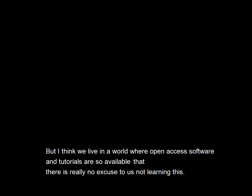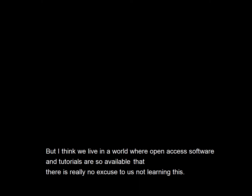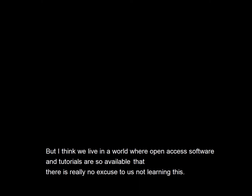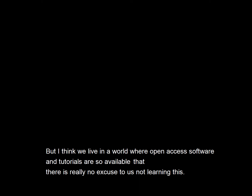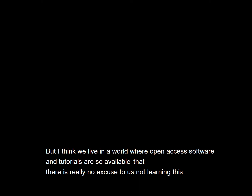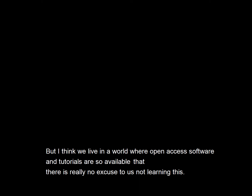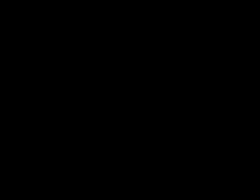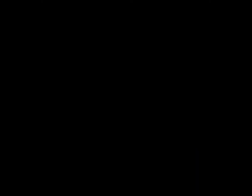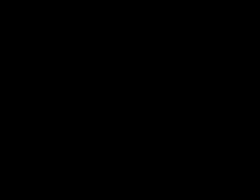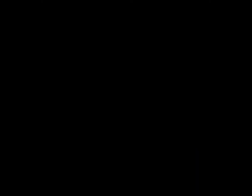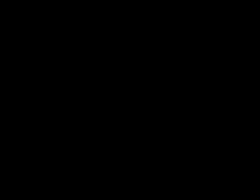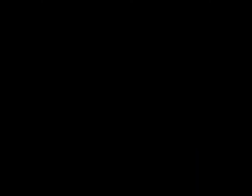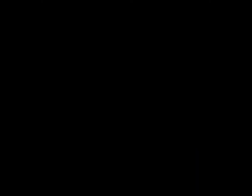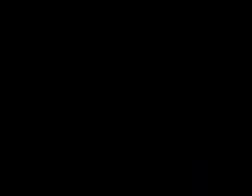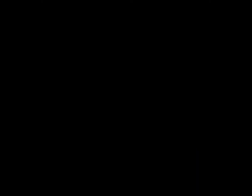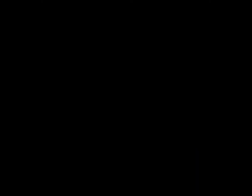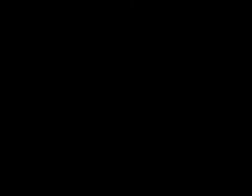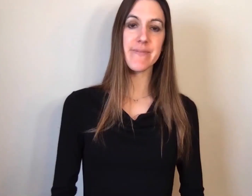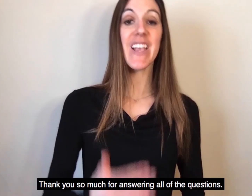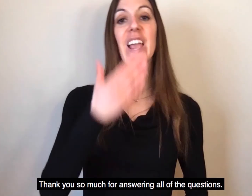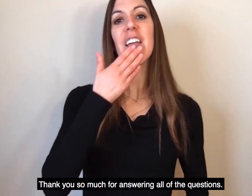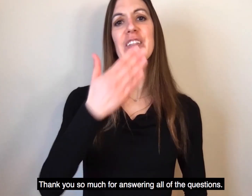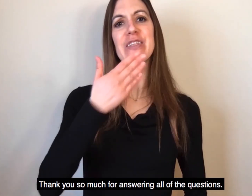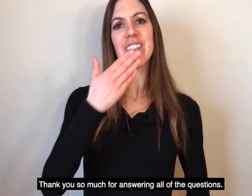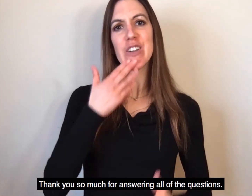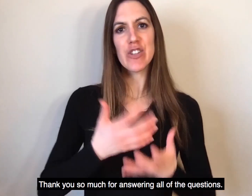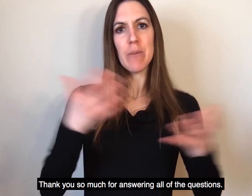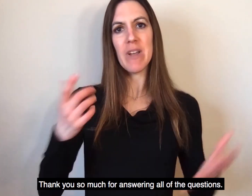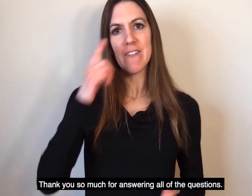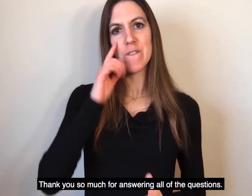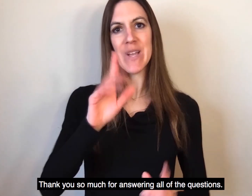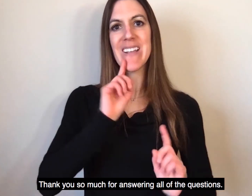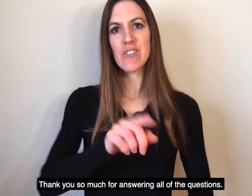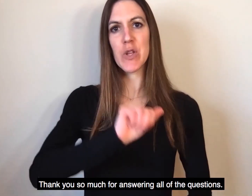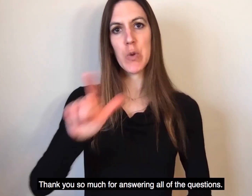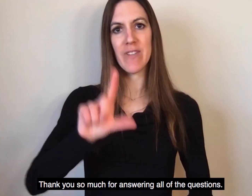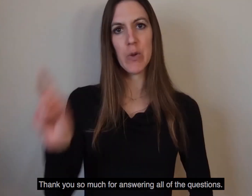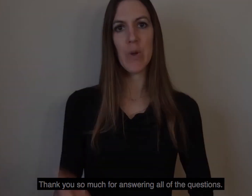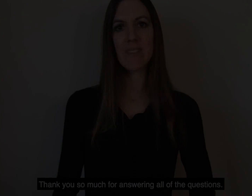learning this. Thank you so much for answering all of the questions.